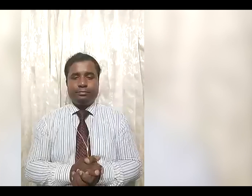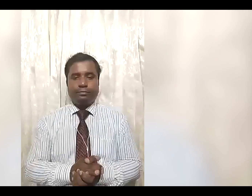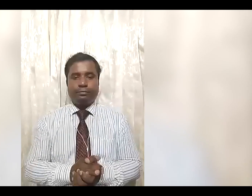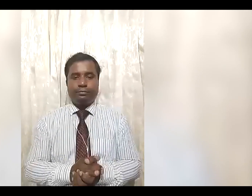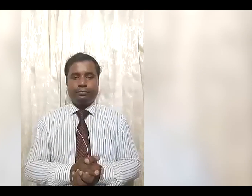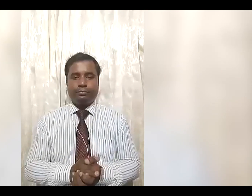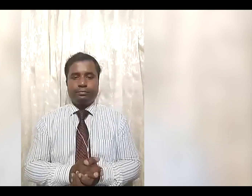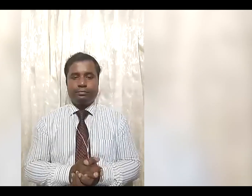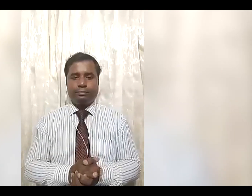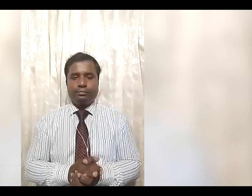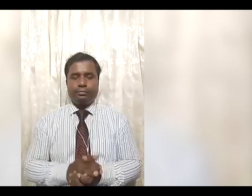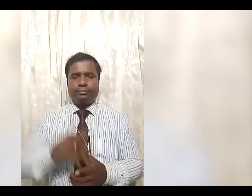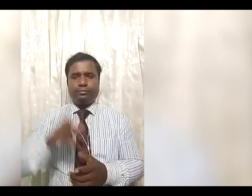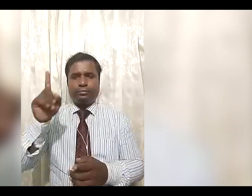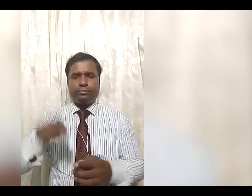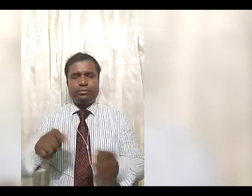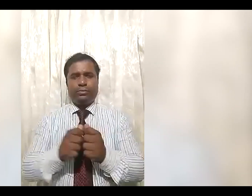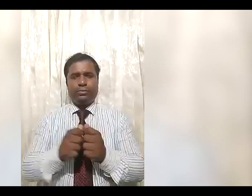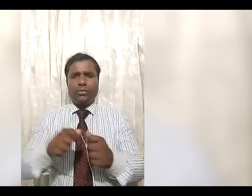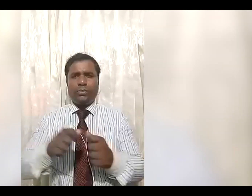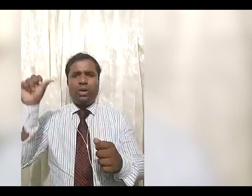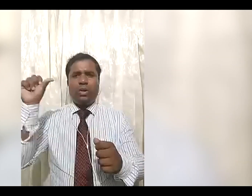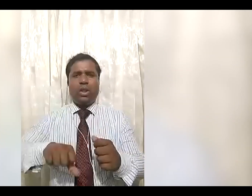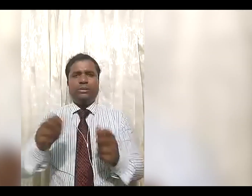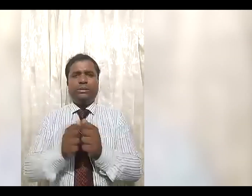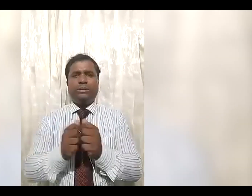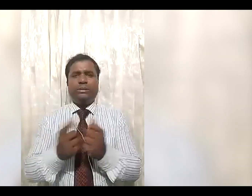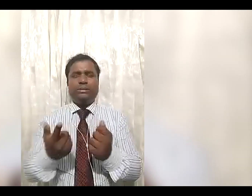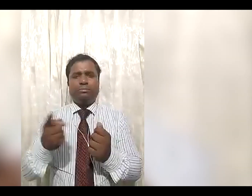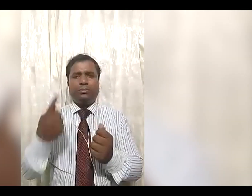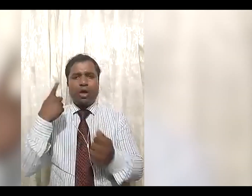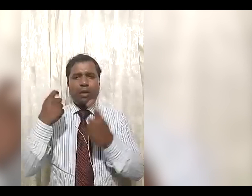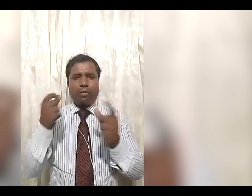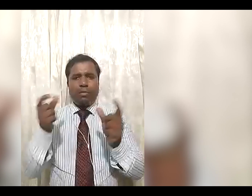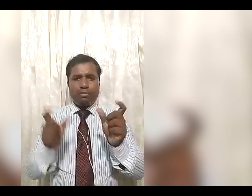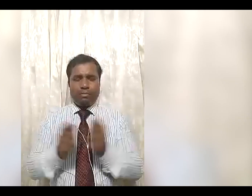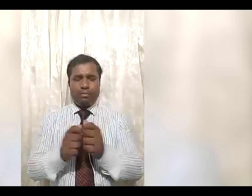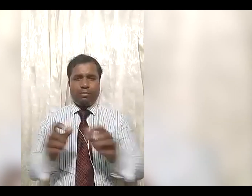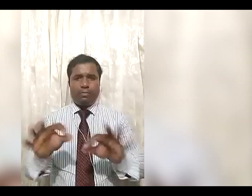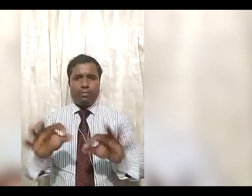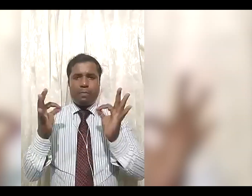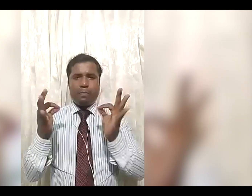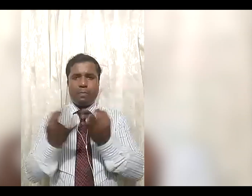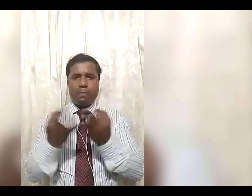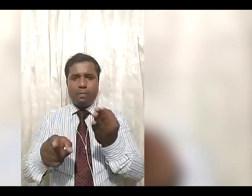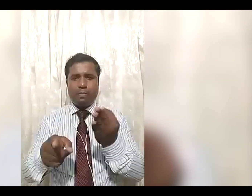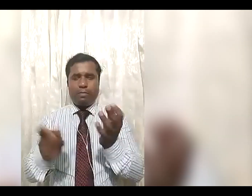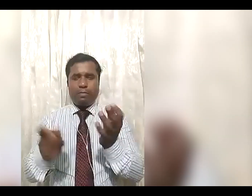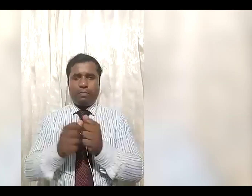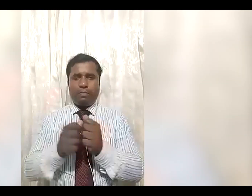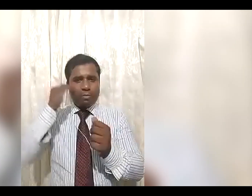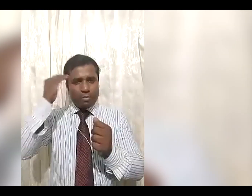candidate. So lots of misinformation is there, and the families of person with disabilities